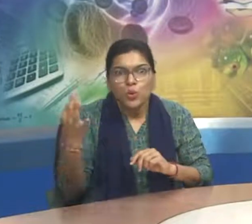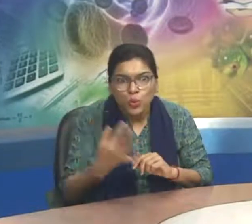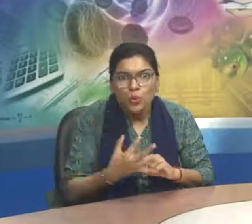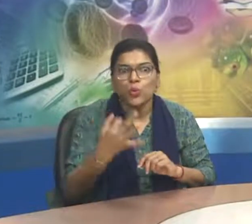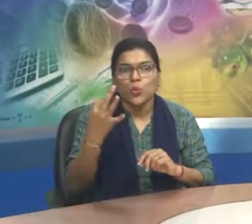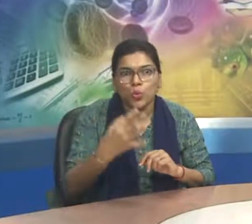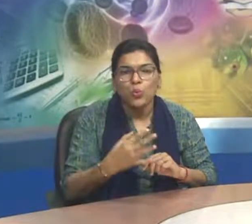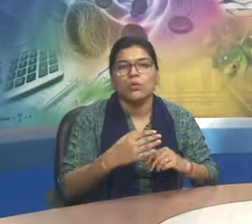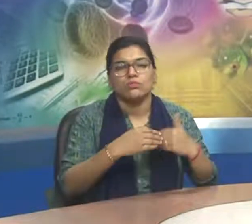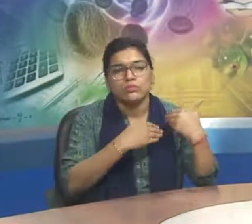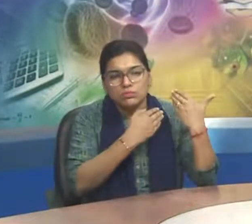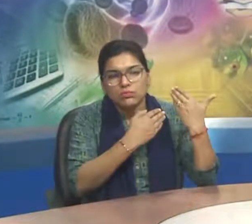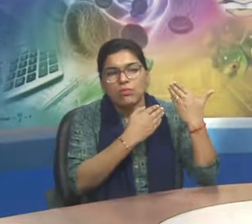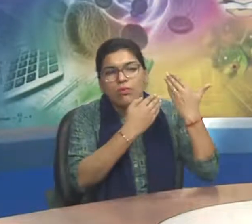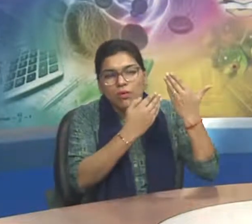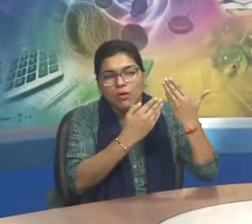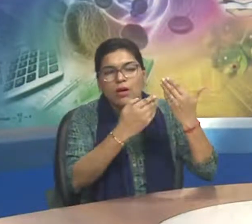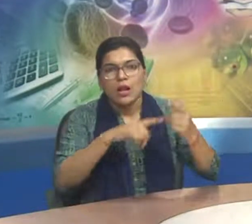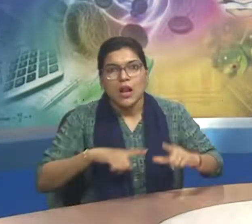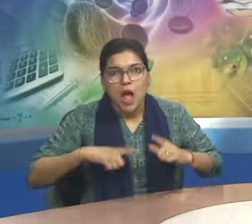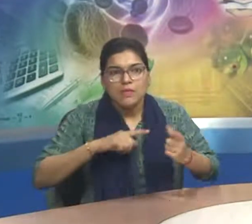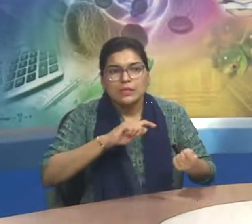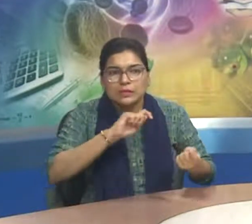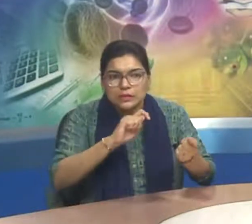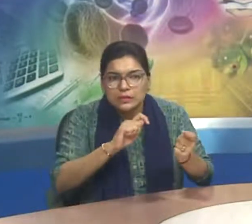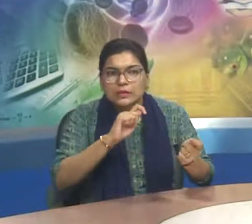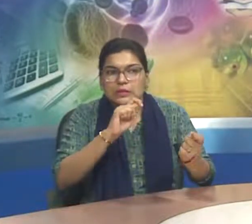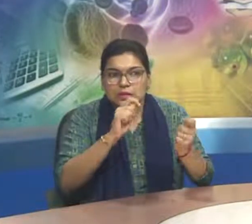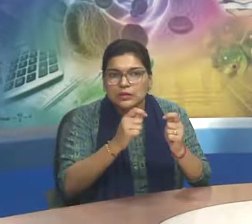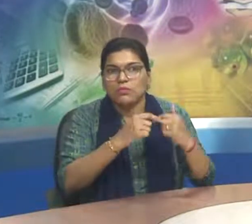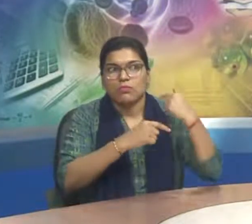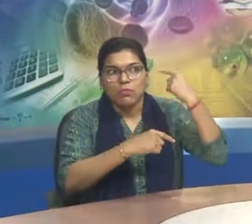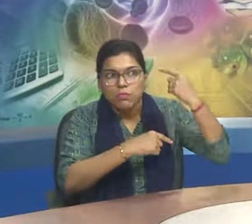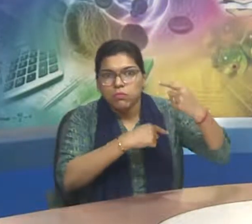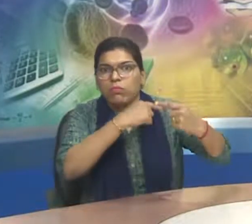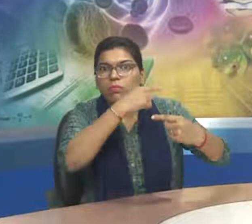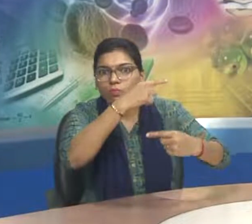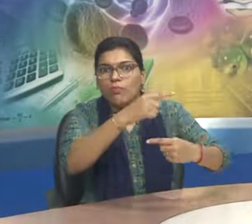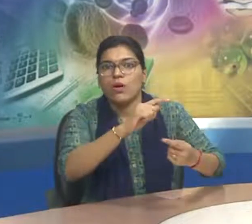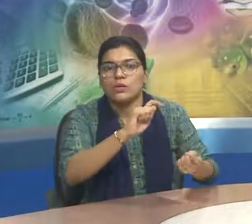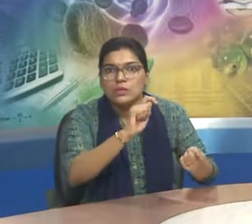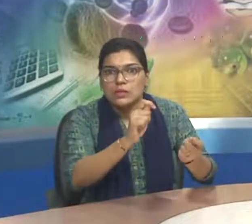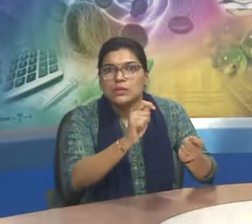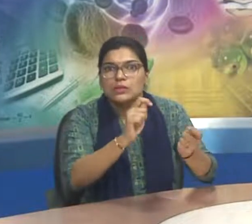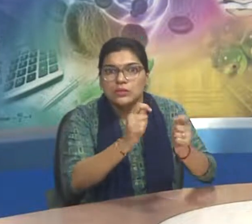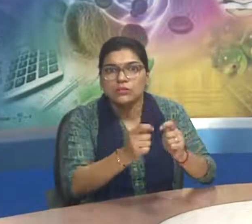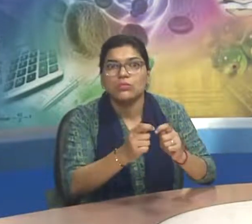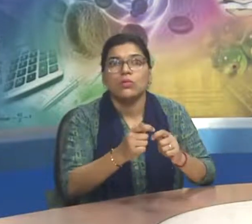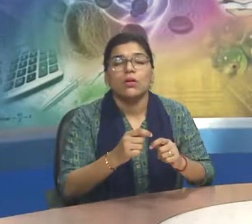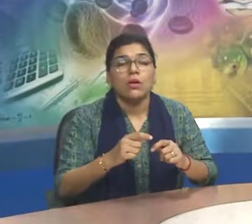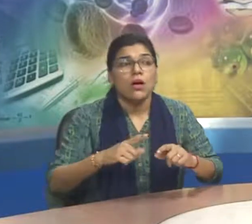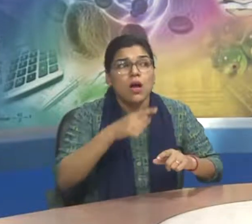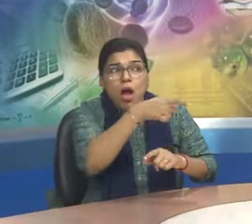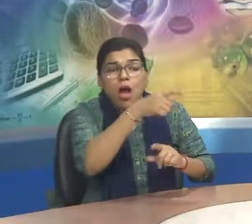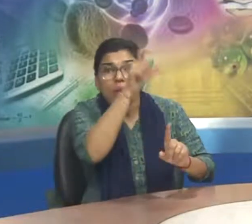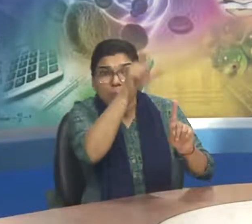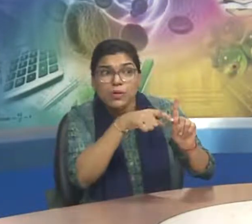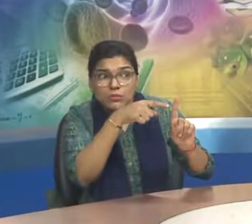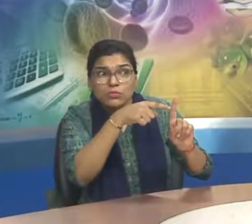started living a settled life. As we all know that earlier the humans were moving from one place to the